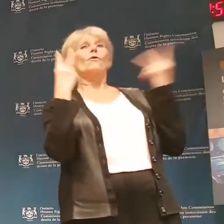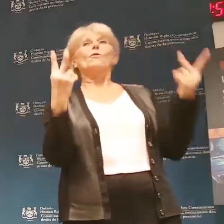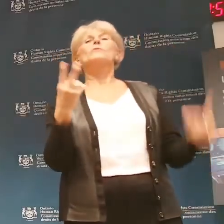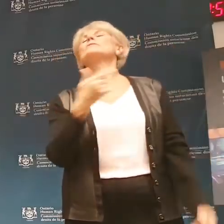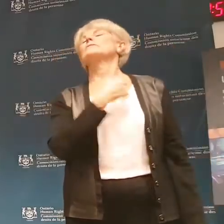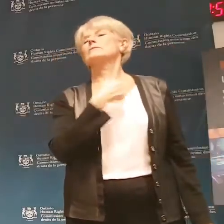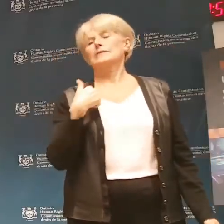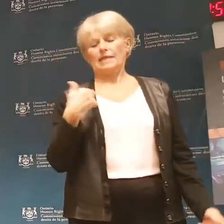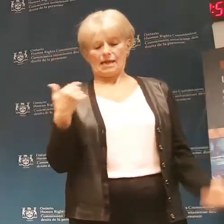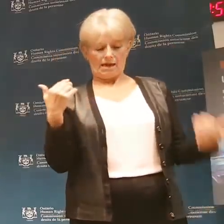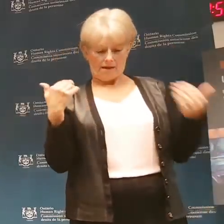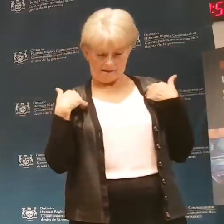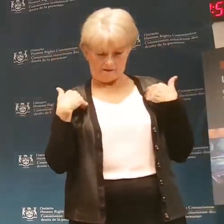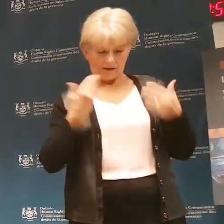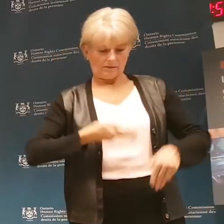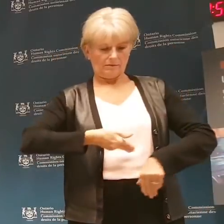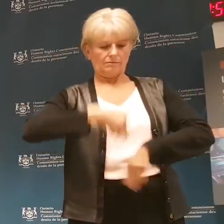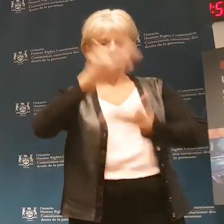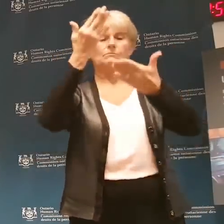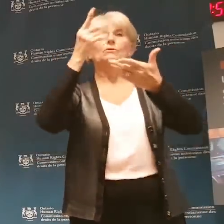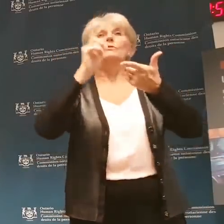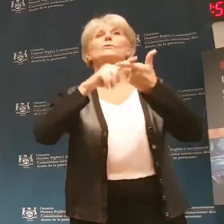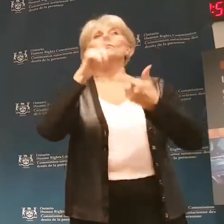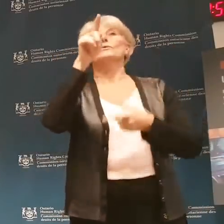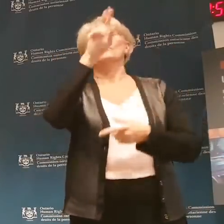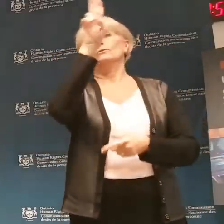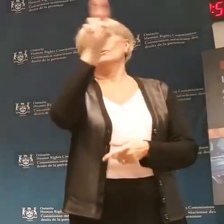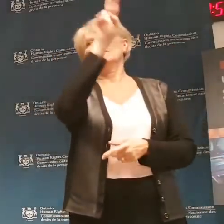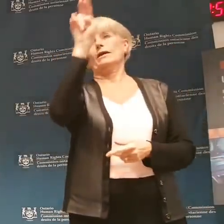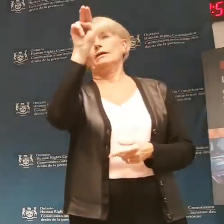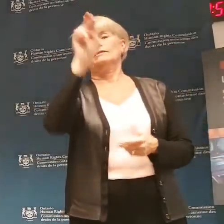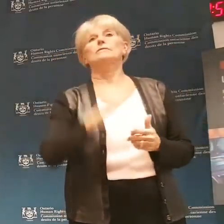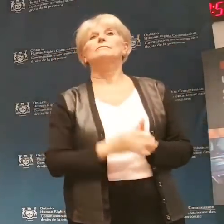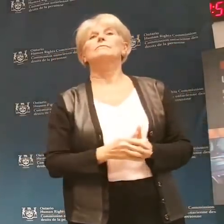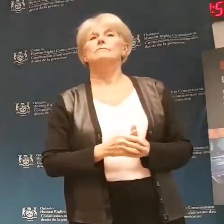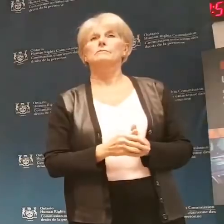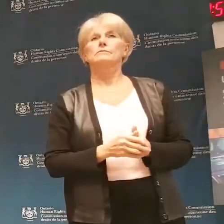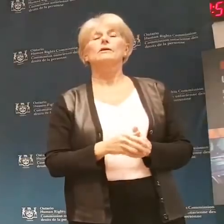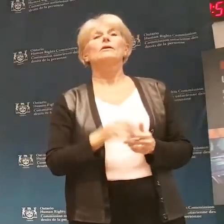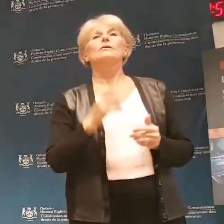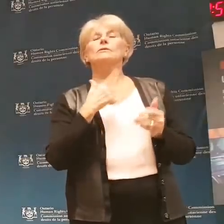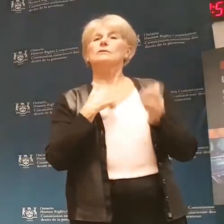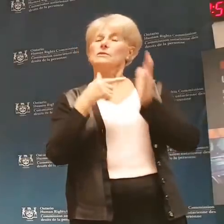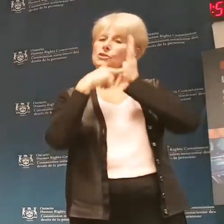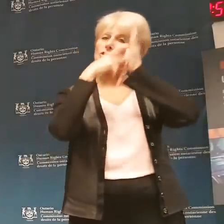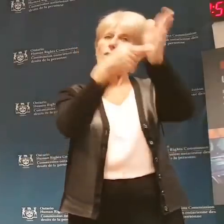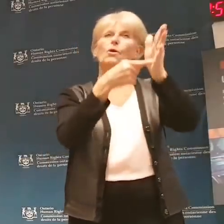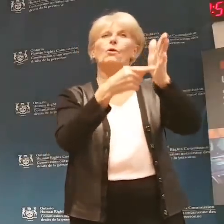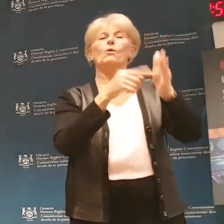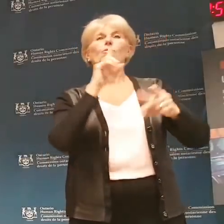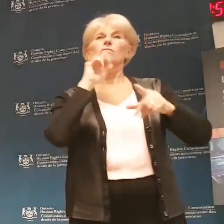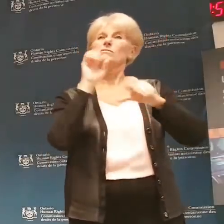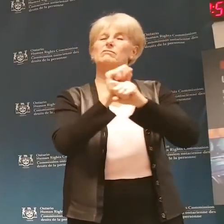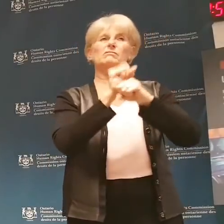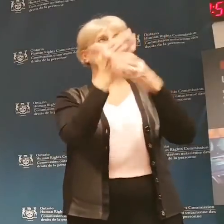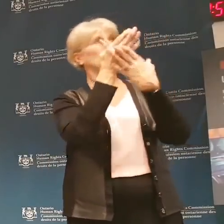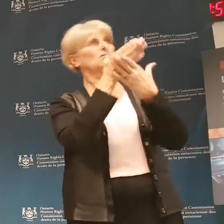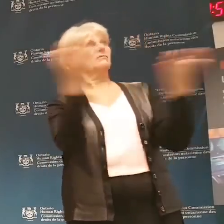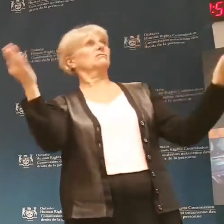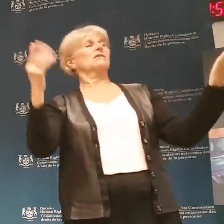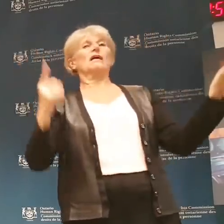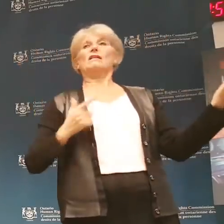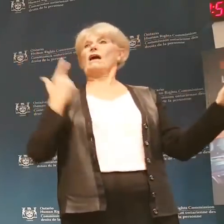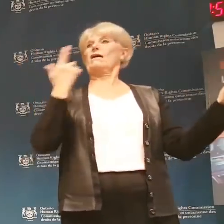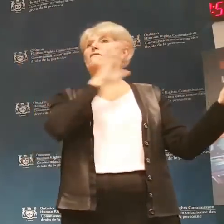have taken our case to the United Nations, painting them the reality picture of life in